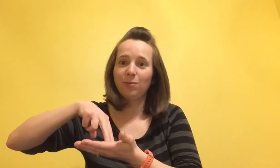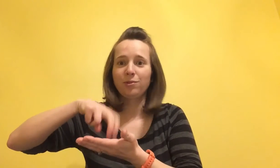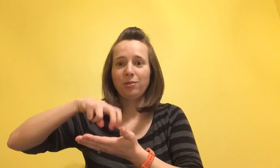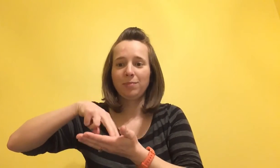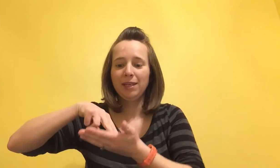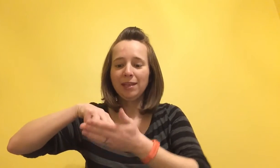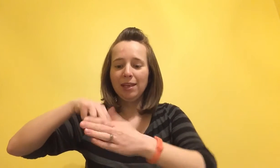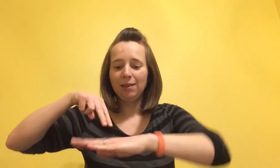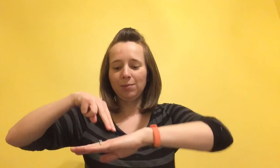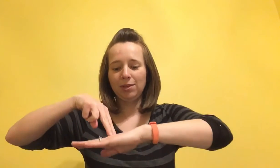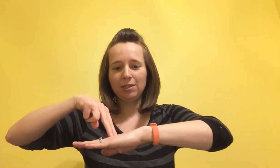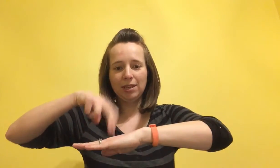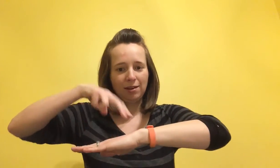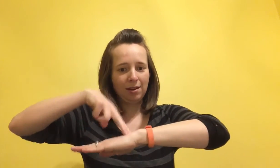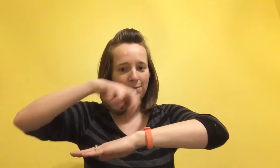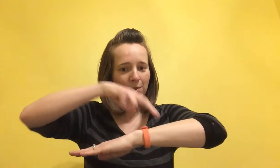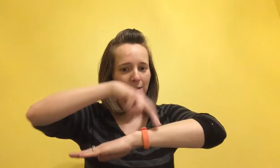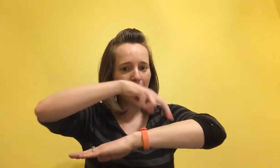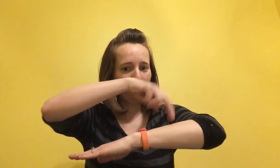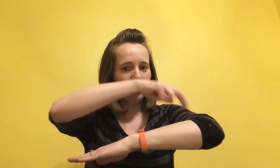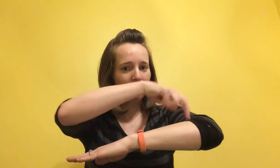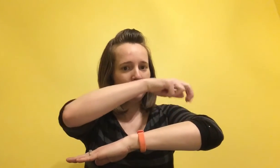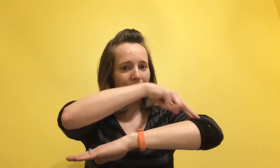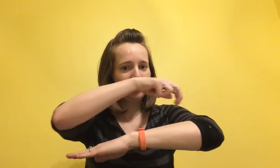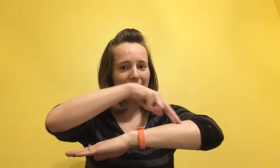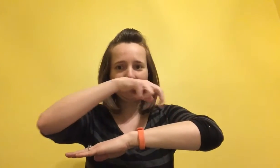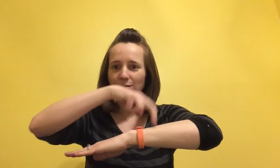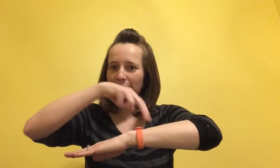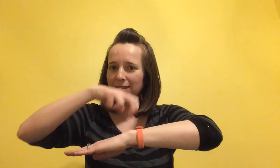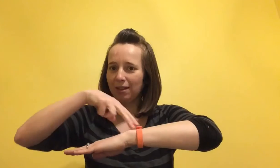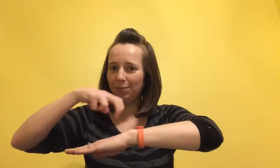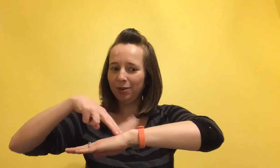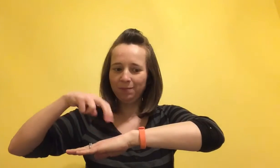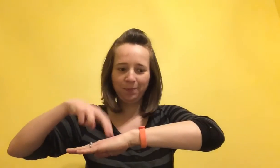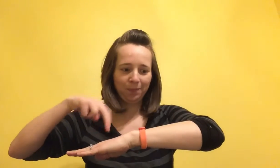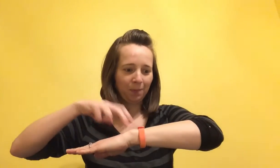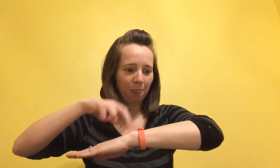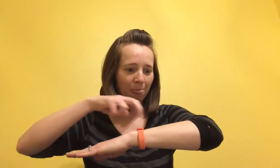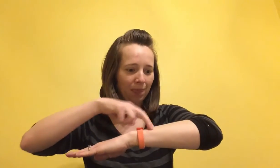were jumping. But you just kind of hop, hop, hop, hop. This is grasshopper.